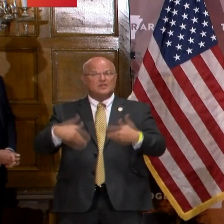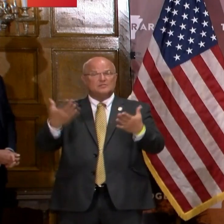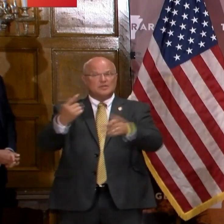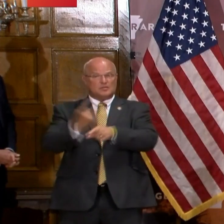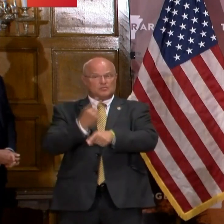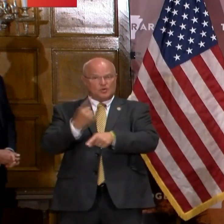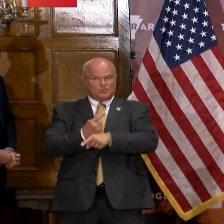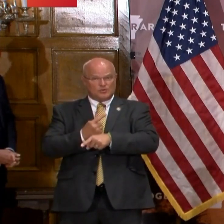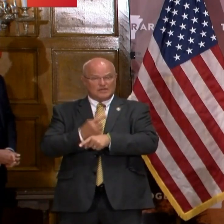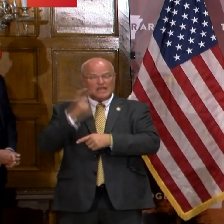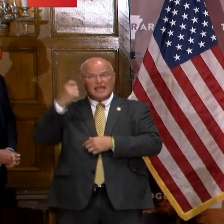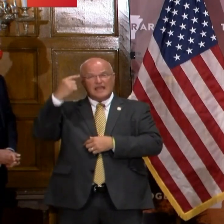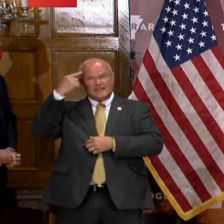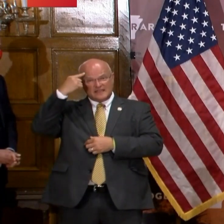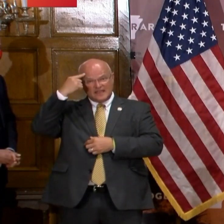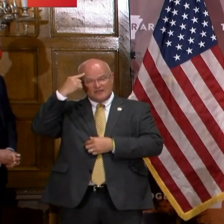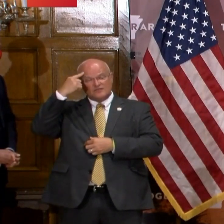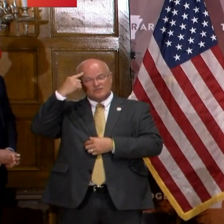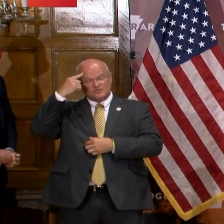was appropriate, and the governor